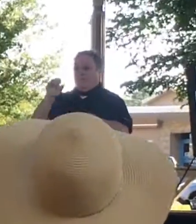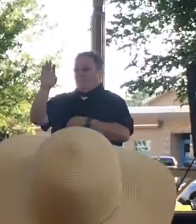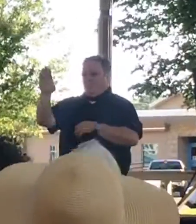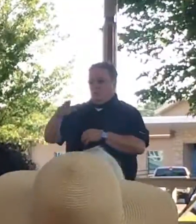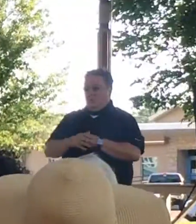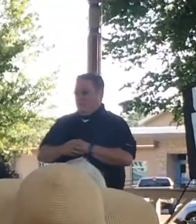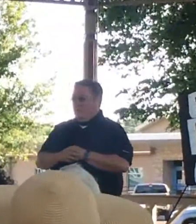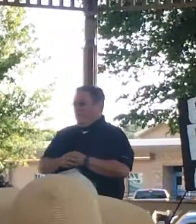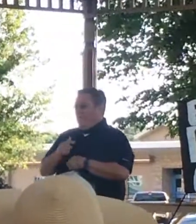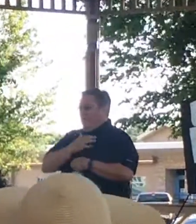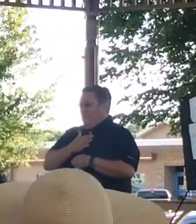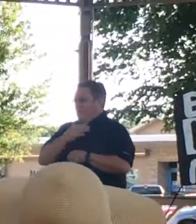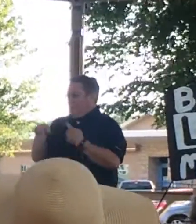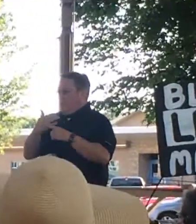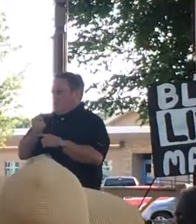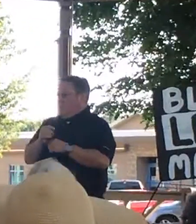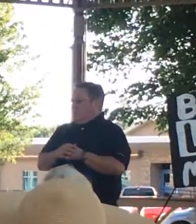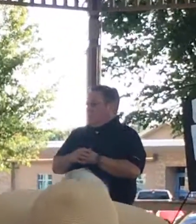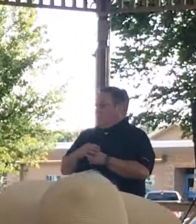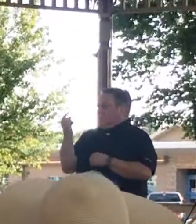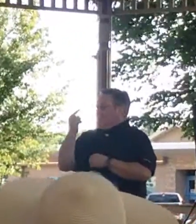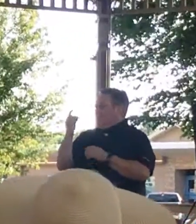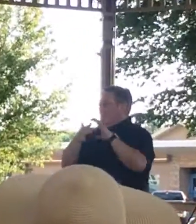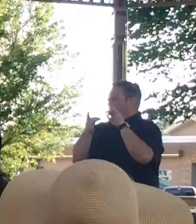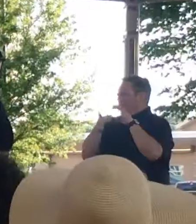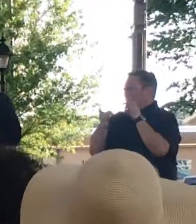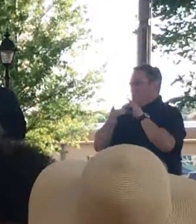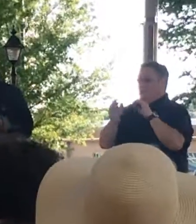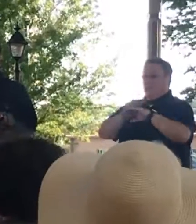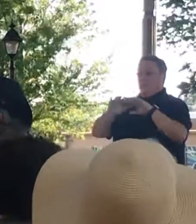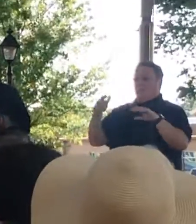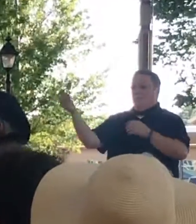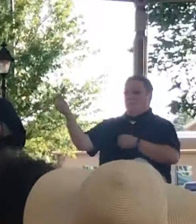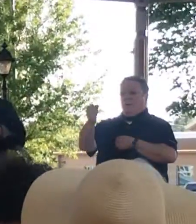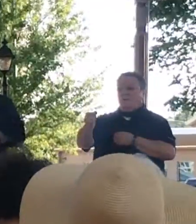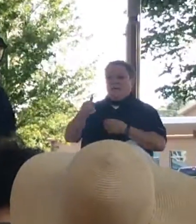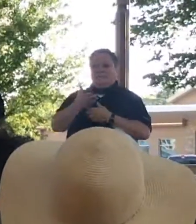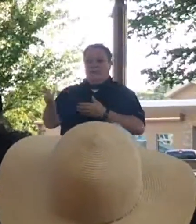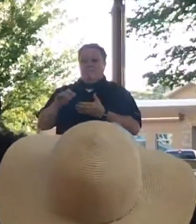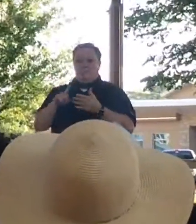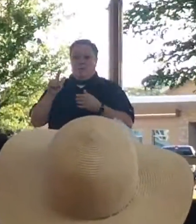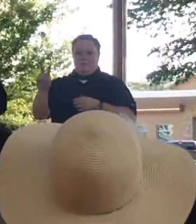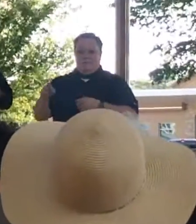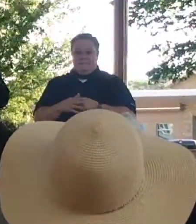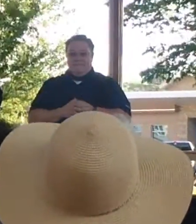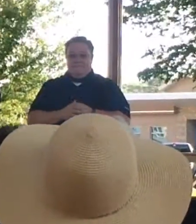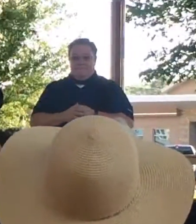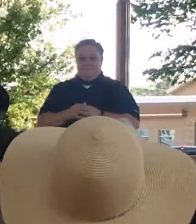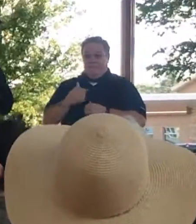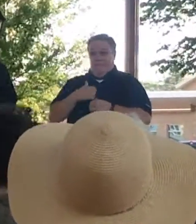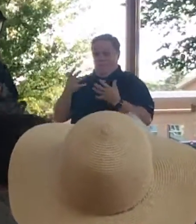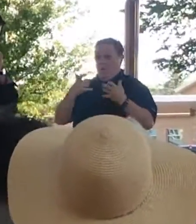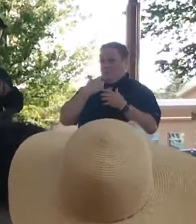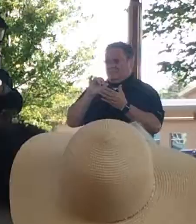Facebook. I was happy about it. And somebody commented, don't bring that stuff to Las Vegas. And I just